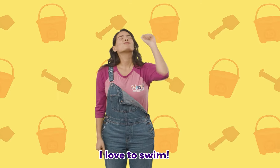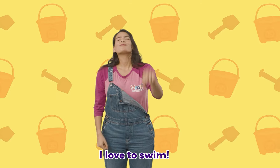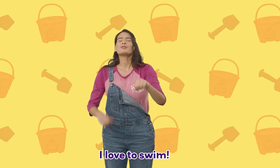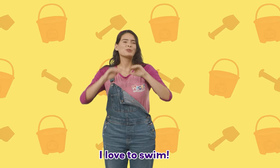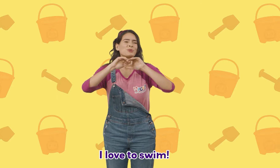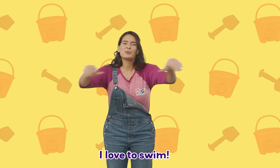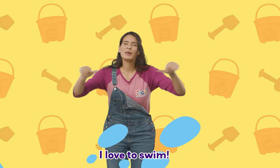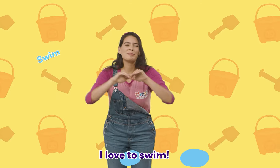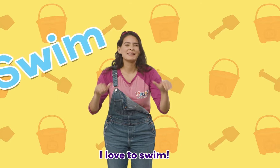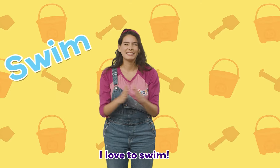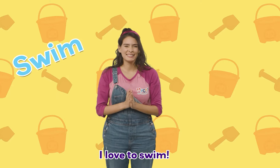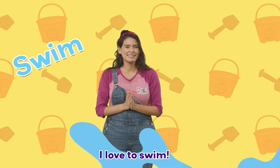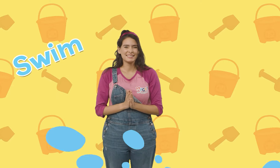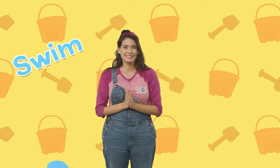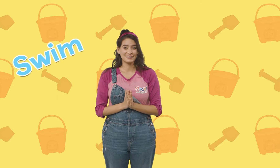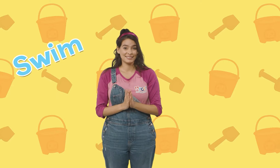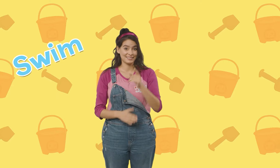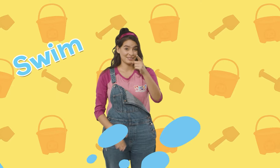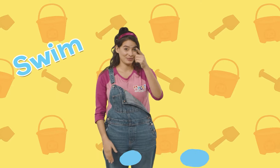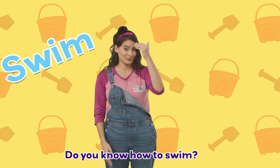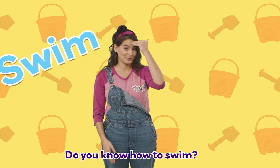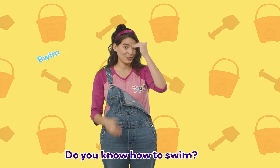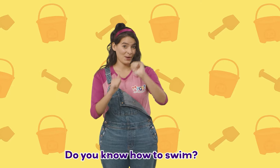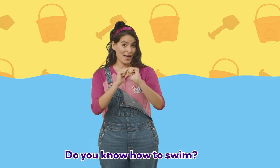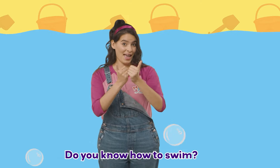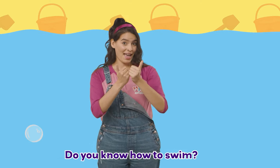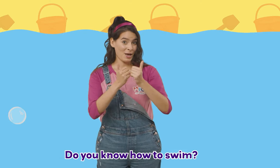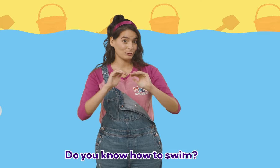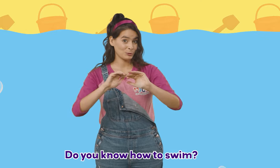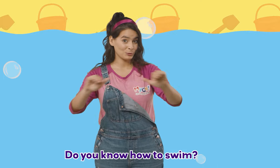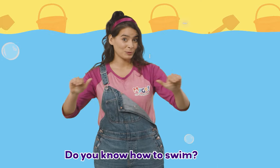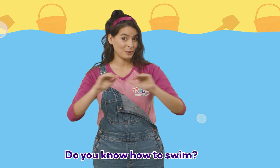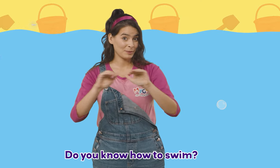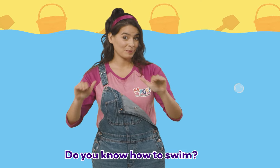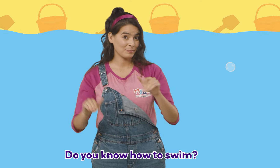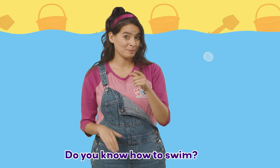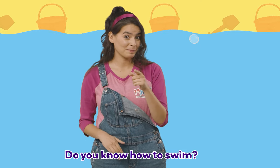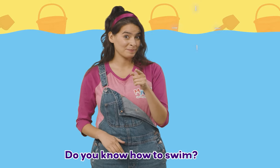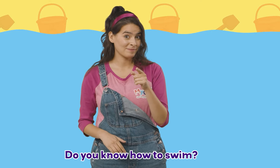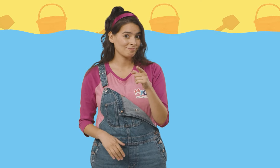I love to swim. Do you know how to swim?